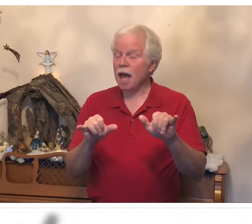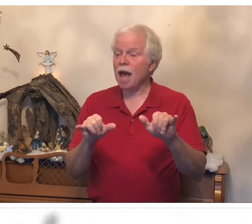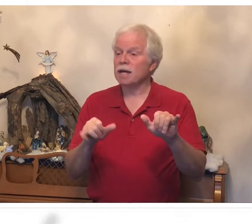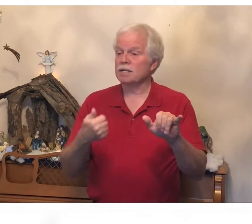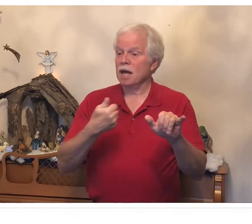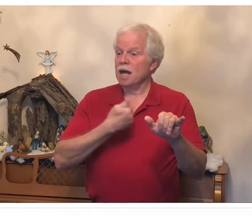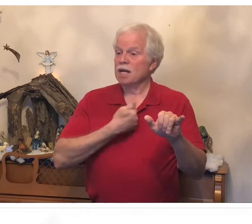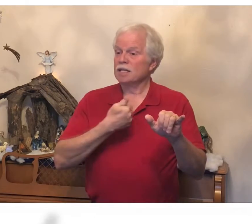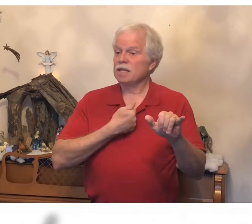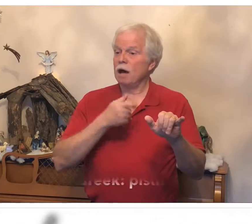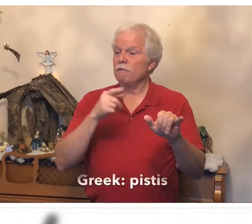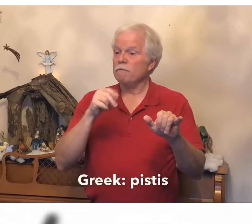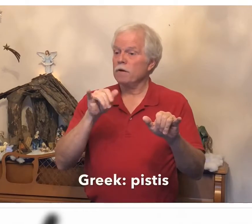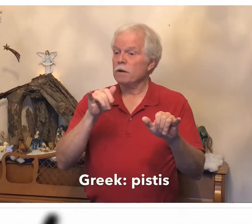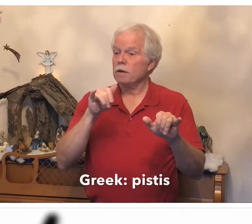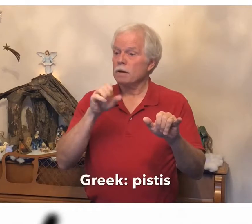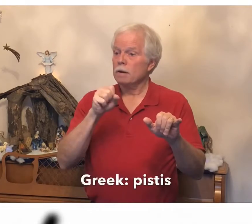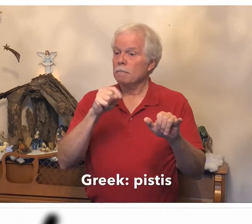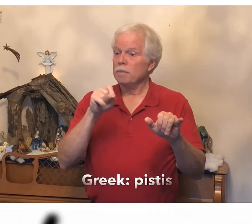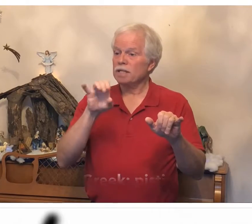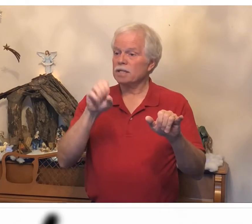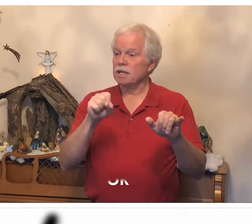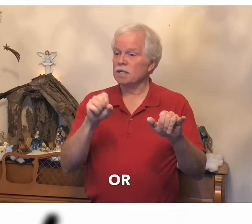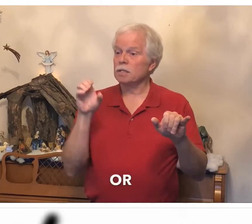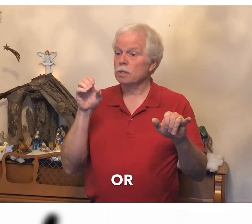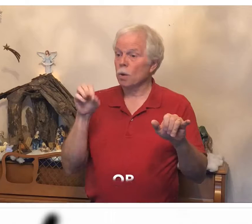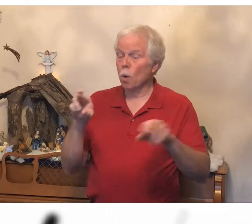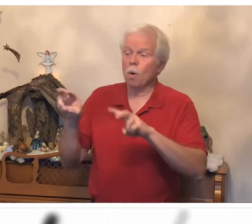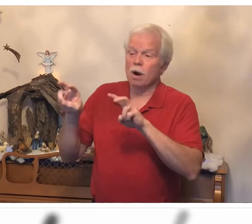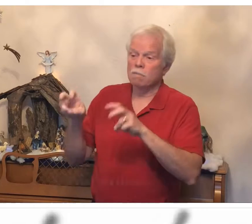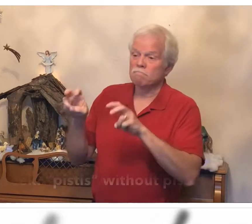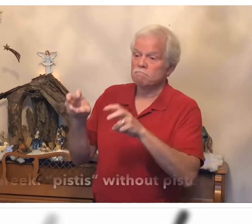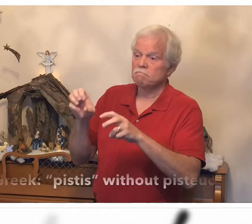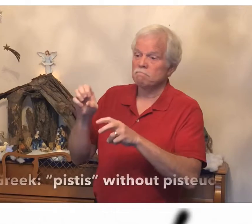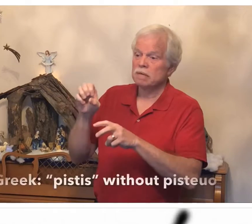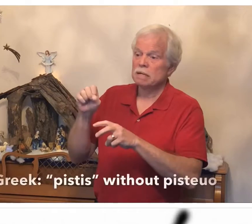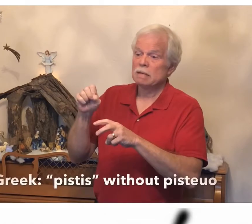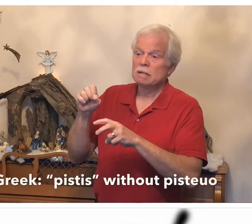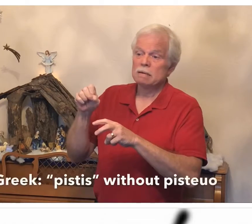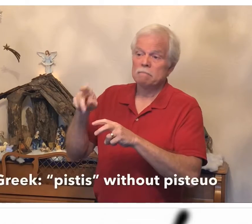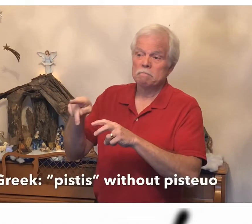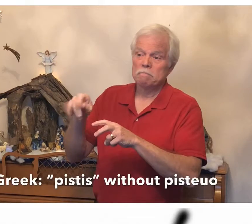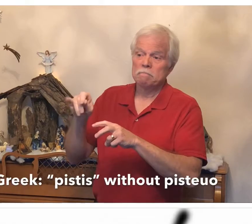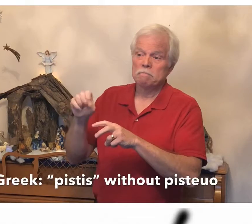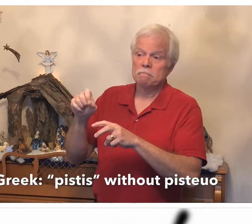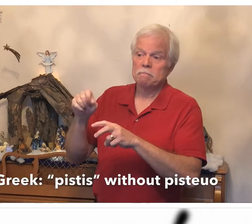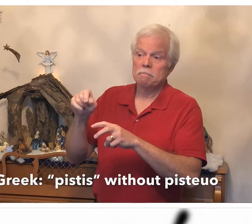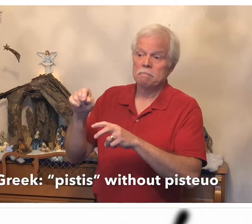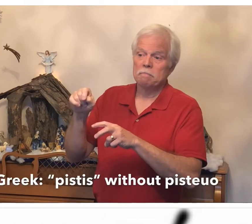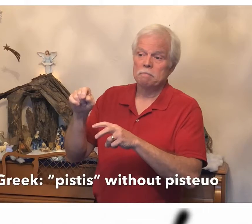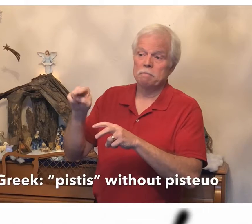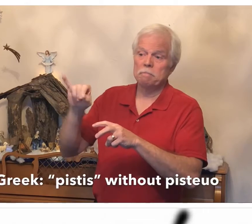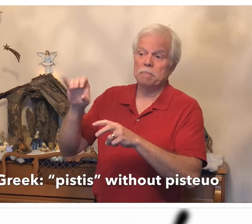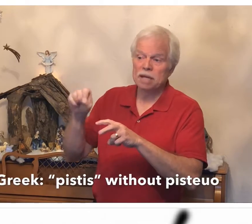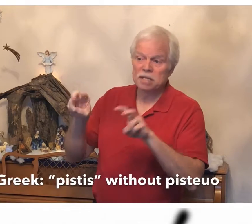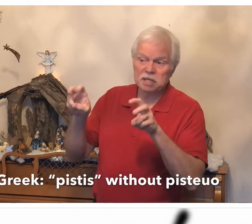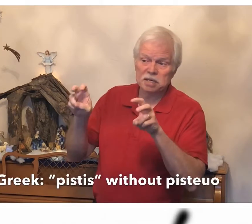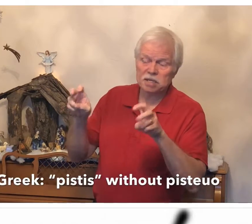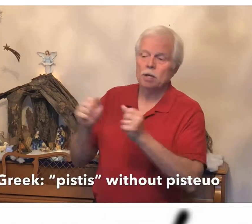as self-pistus or pistus